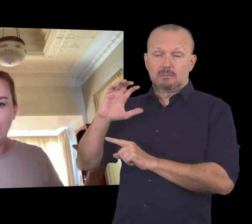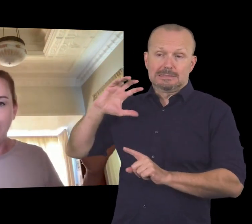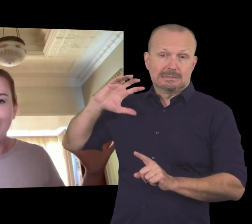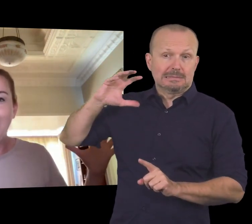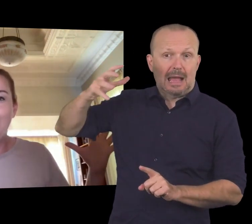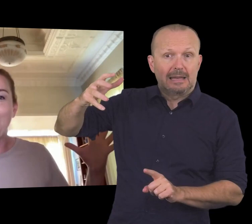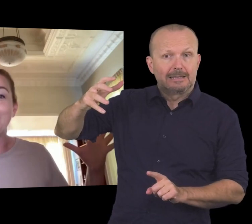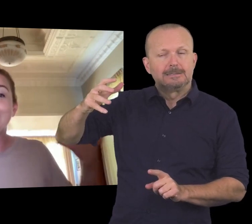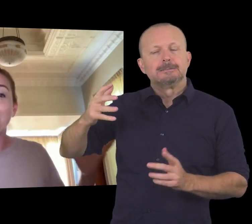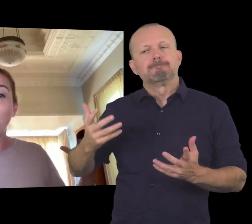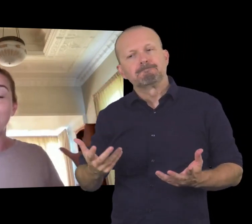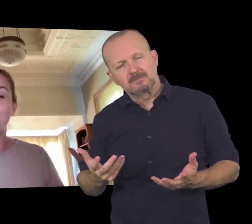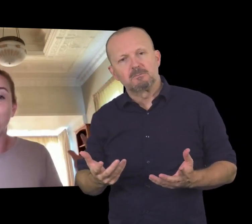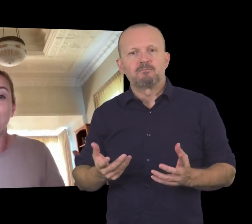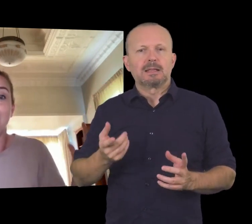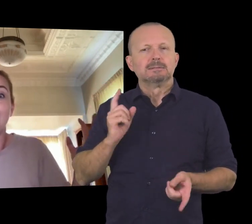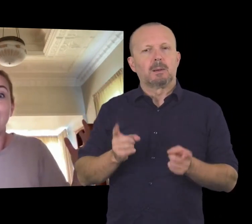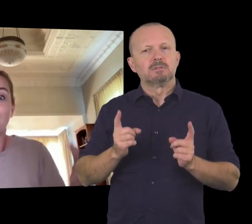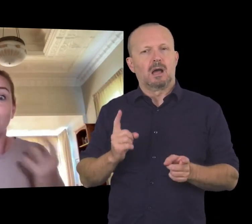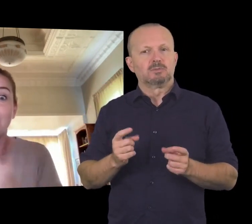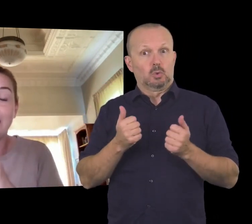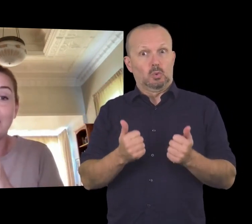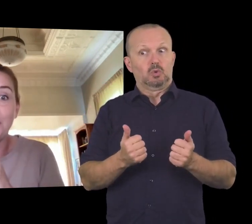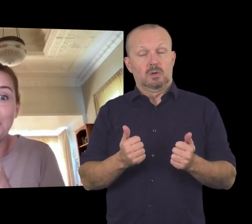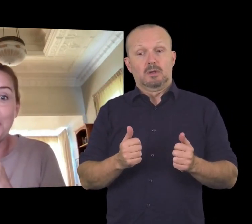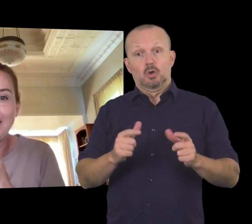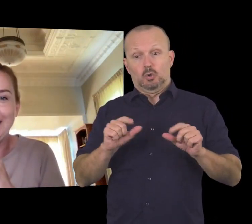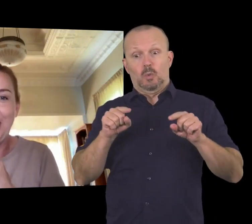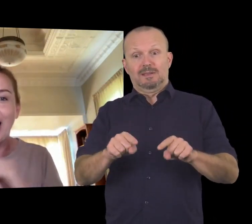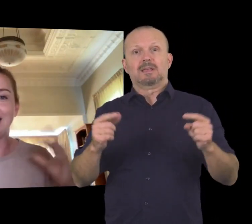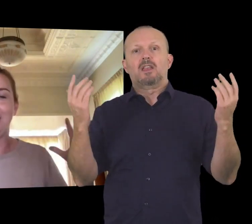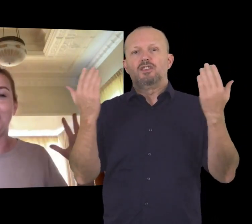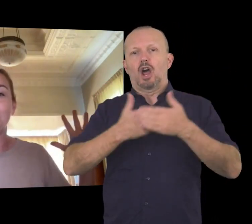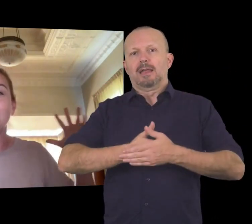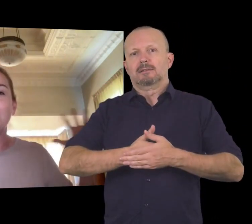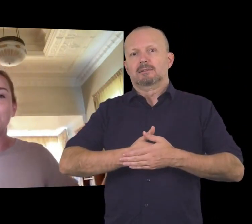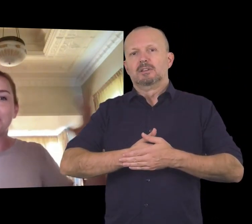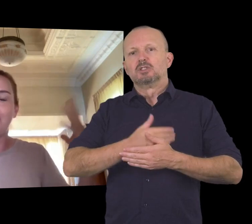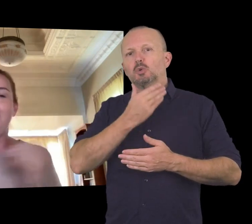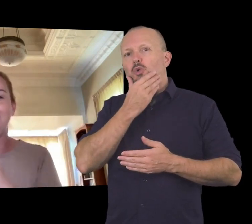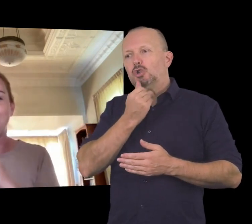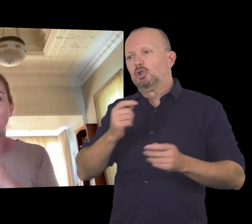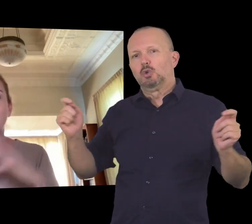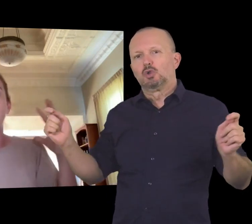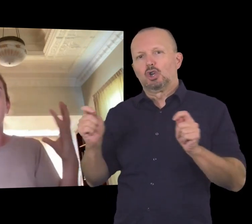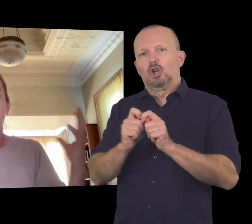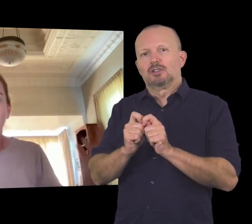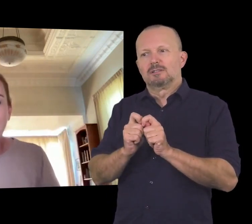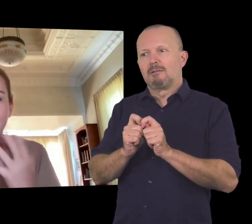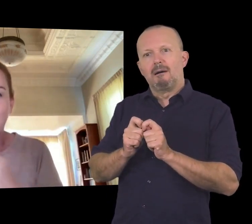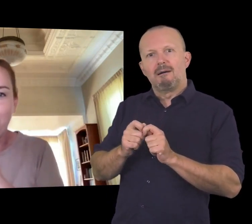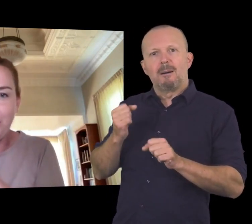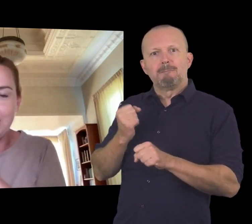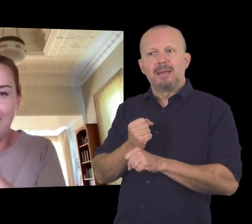sunny day, but sometimes it's good to do this at night so that you can use the curtains to create that